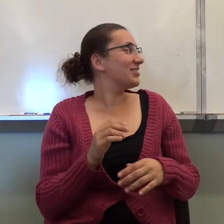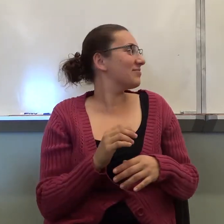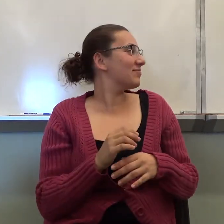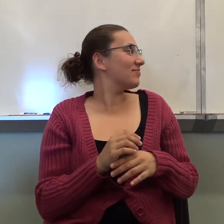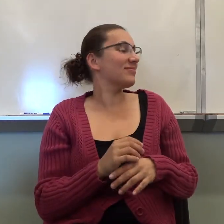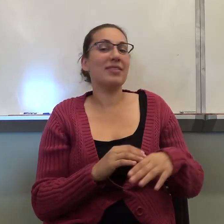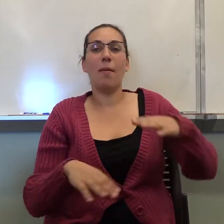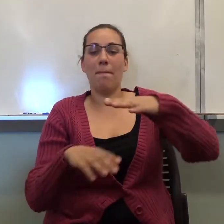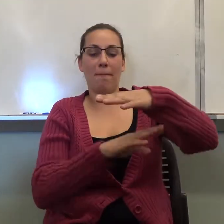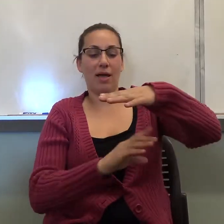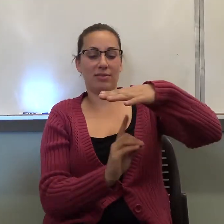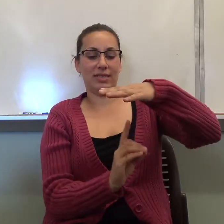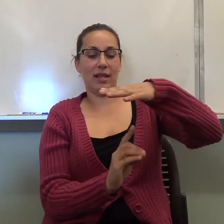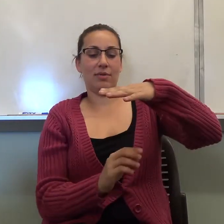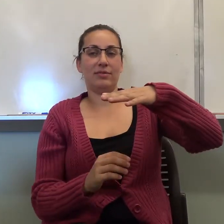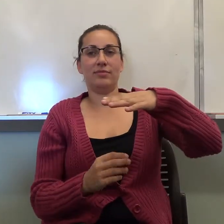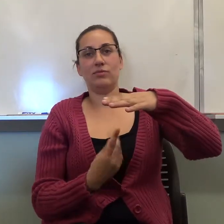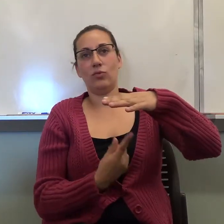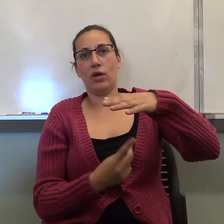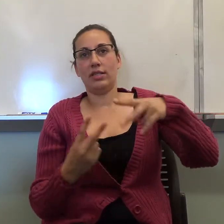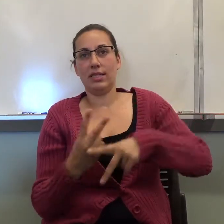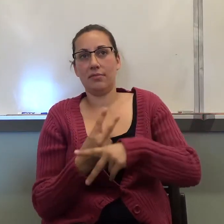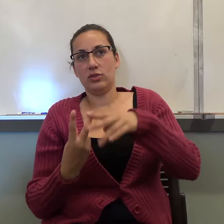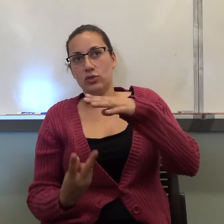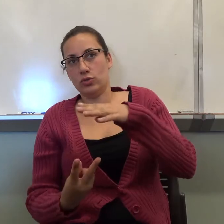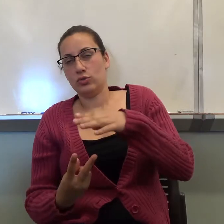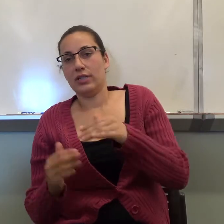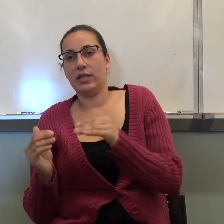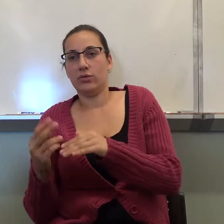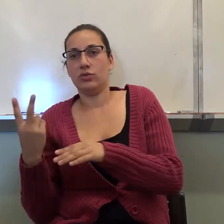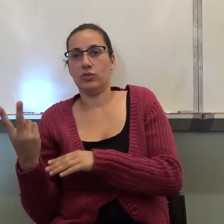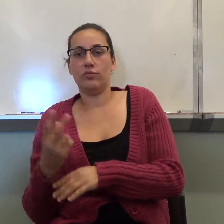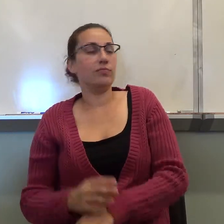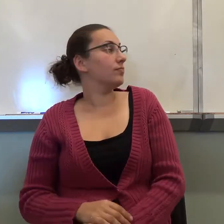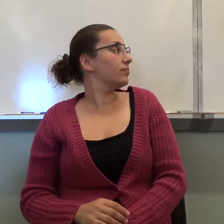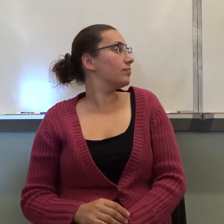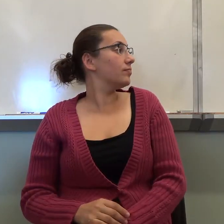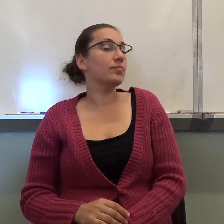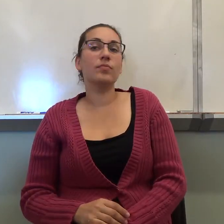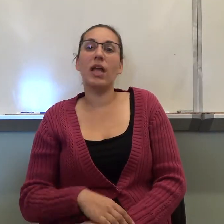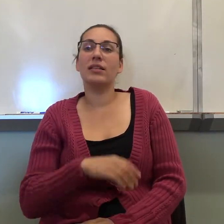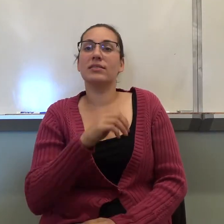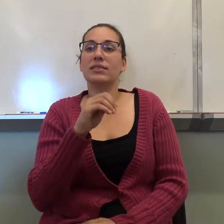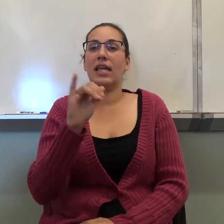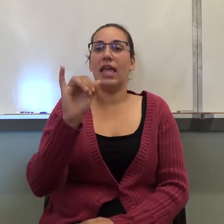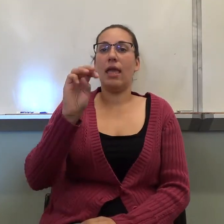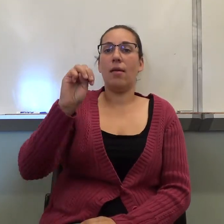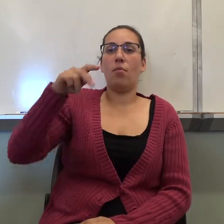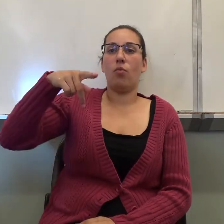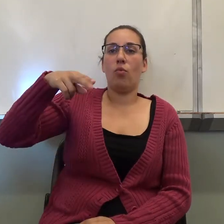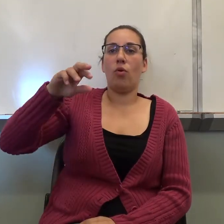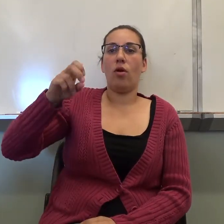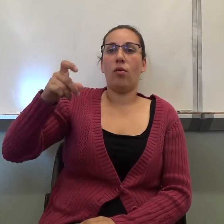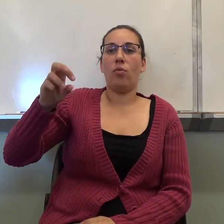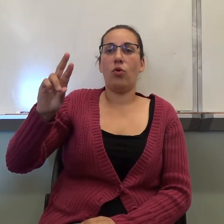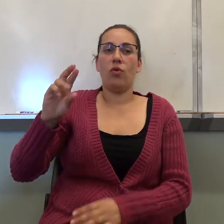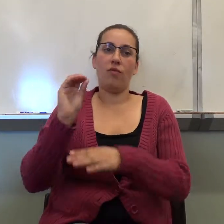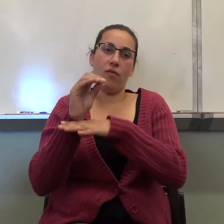times 1 times 2 is 2. And there's the answer as an improper. If you want it as a mixed, you can do that. I